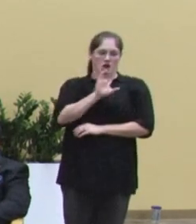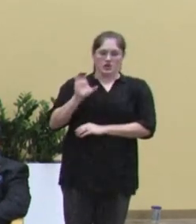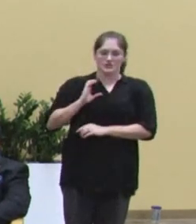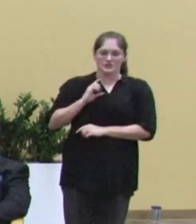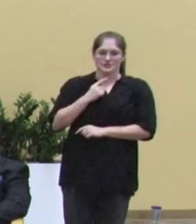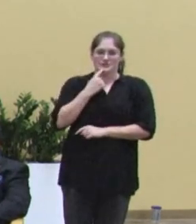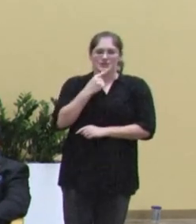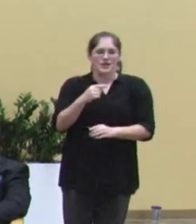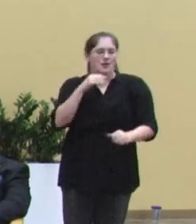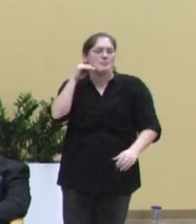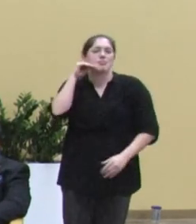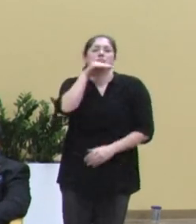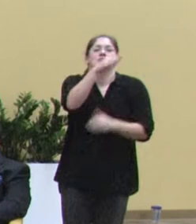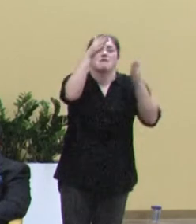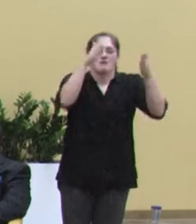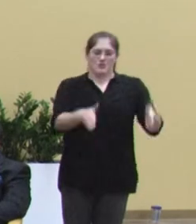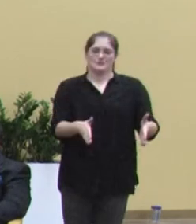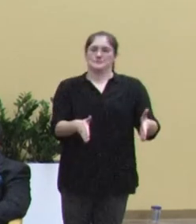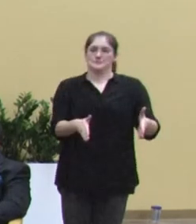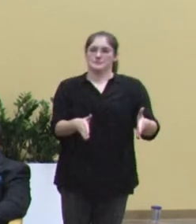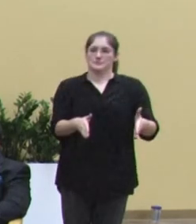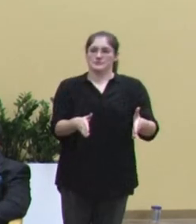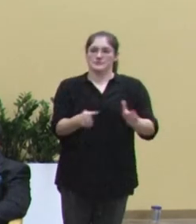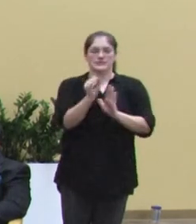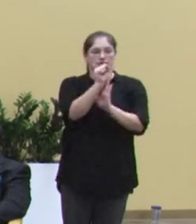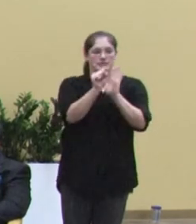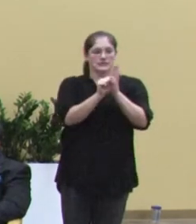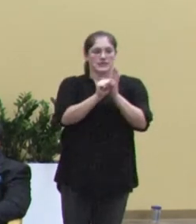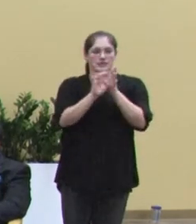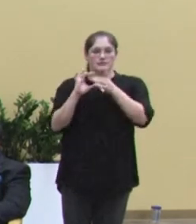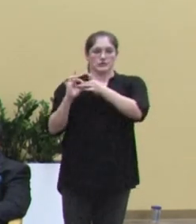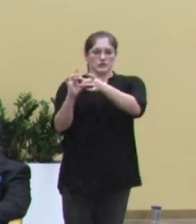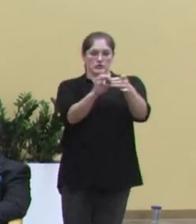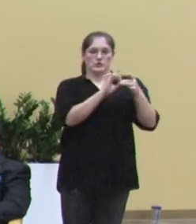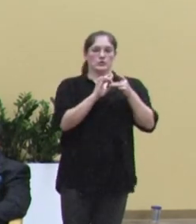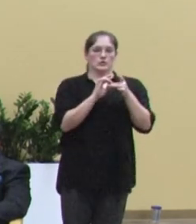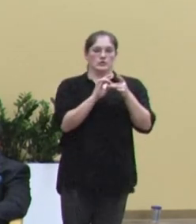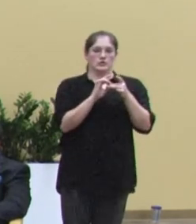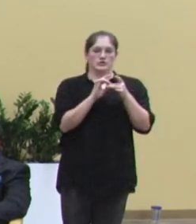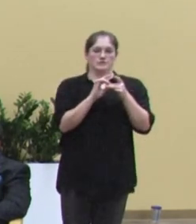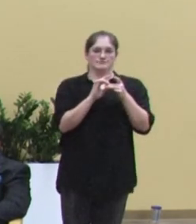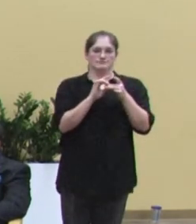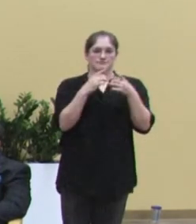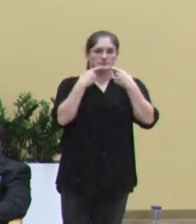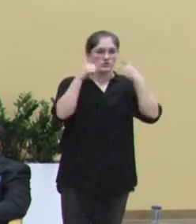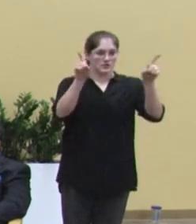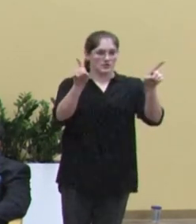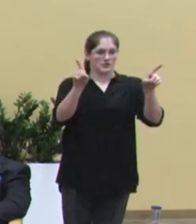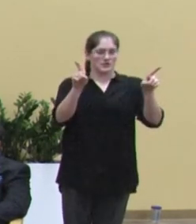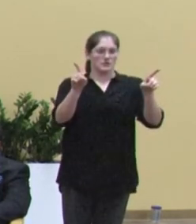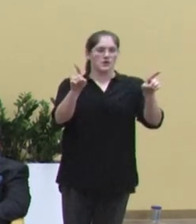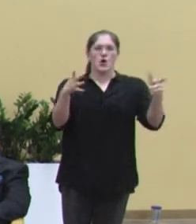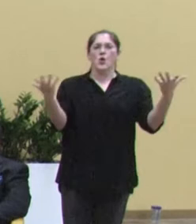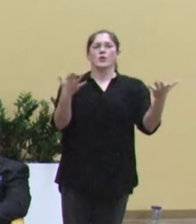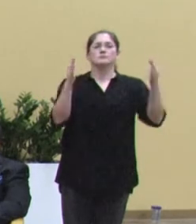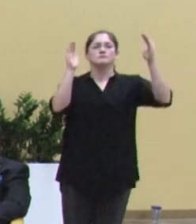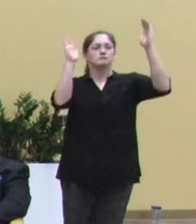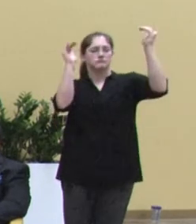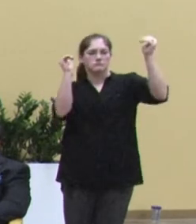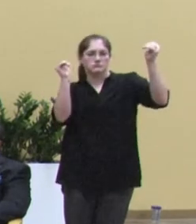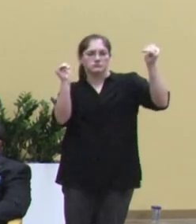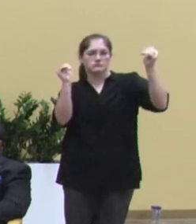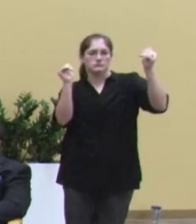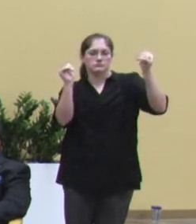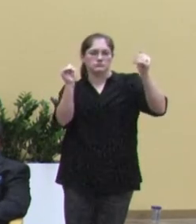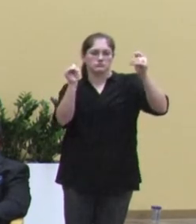liar in the State of the Union address. What would the expectation of a population